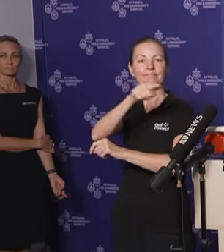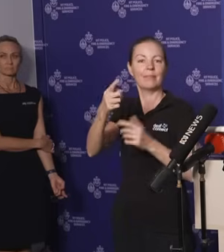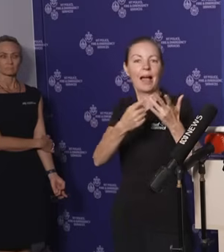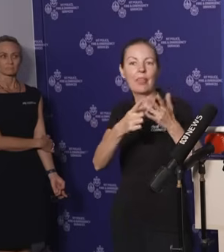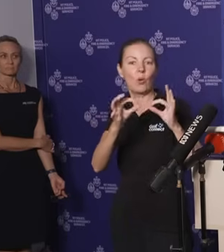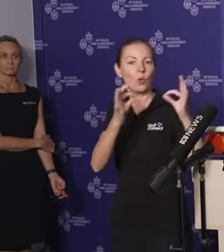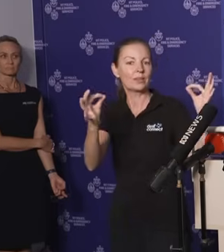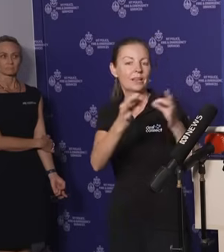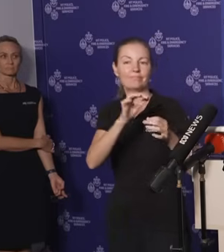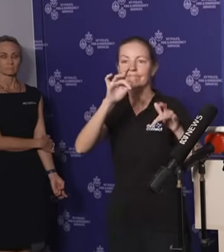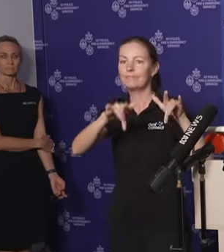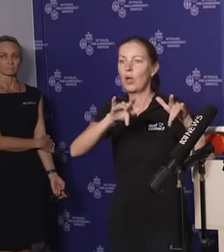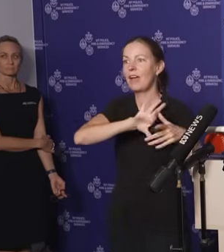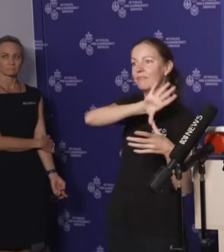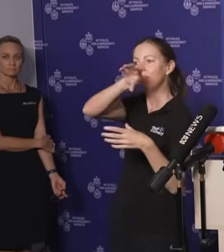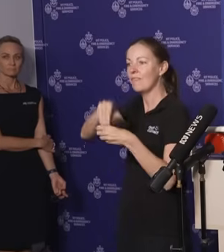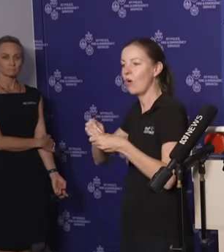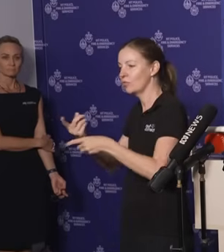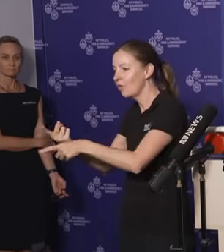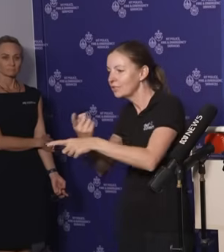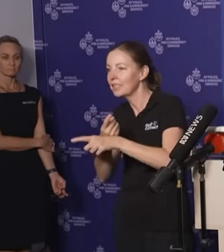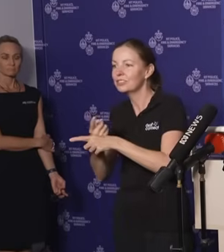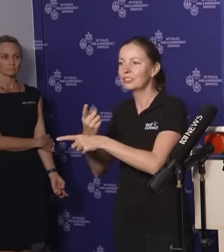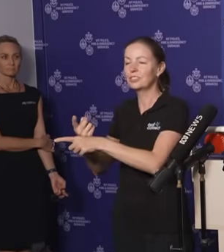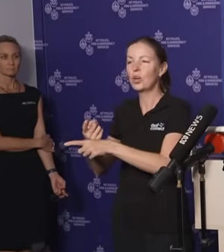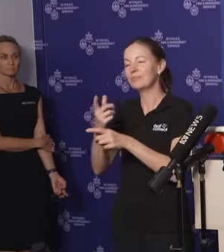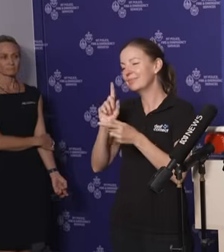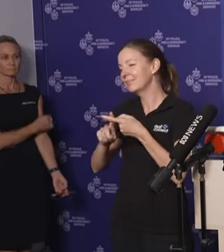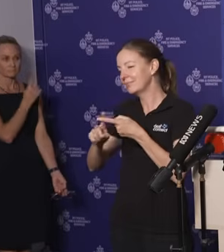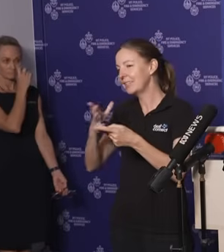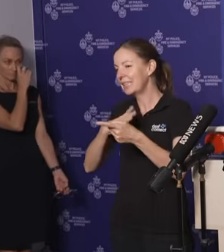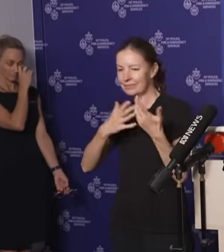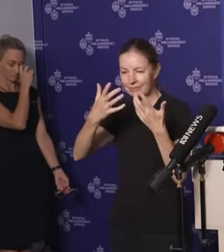So a little bit more work to be done in that space. For all of us,